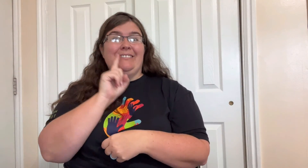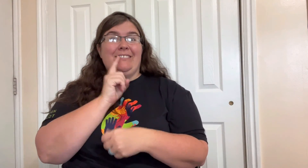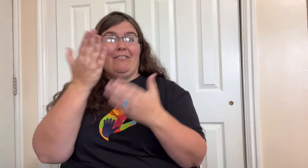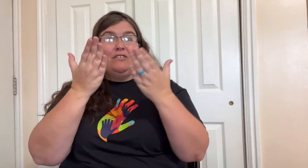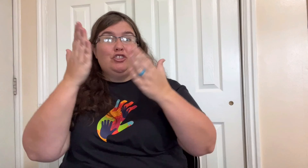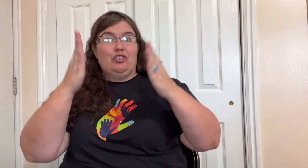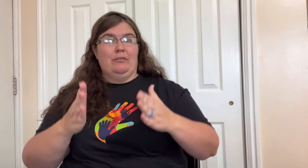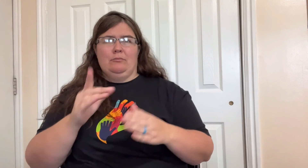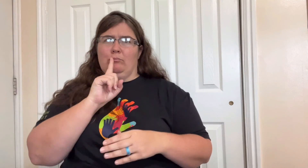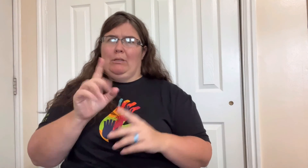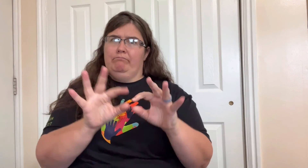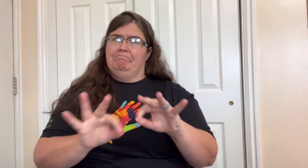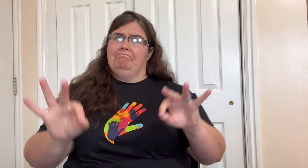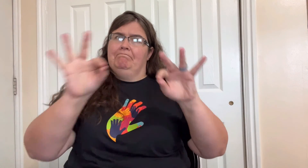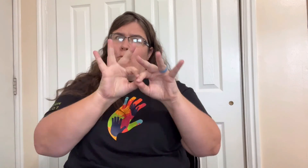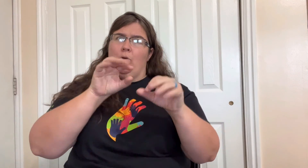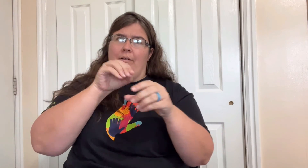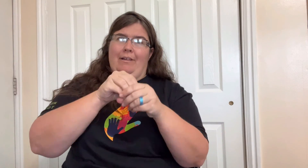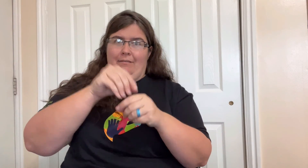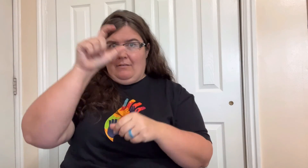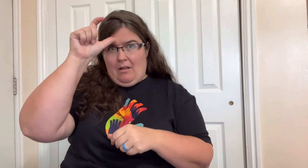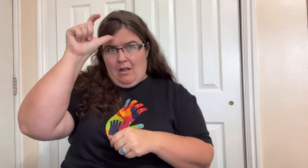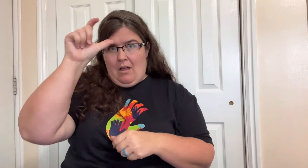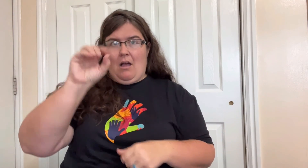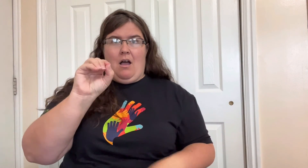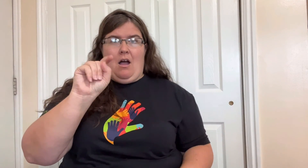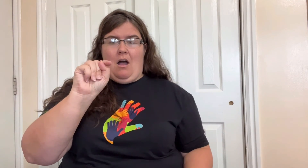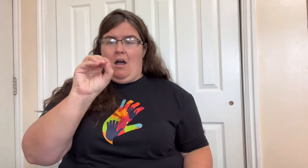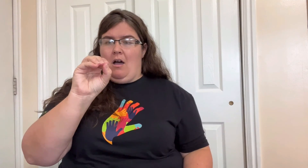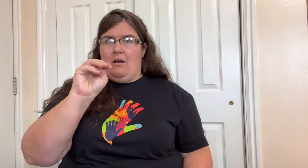deaf servants really were important in the Ottoman Empire.